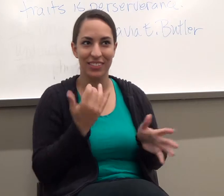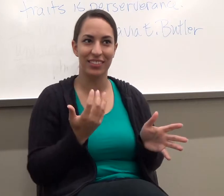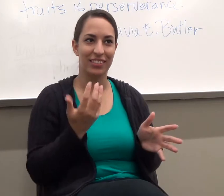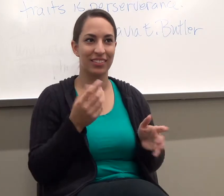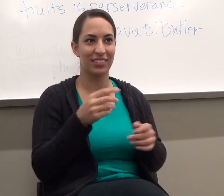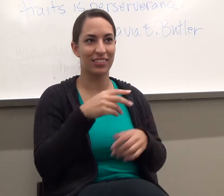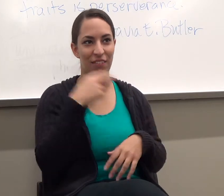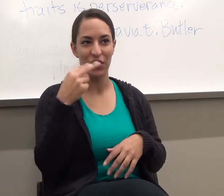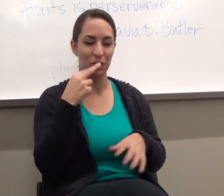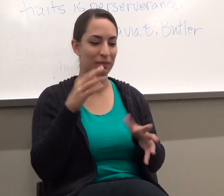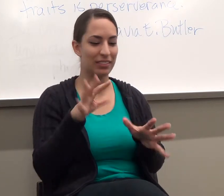have done in this class.